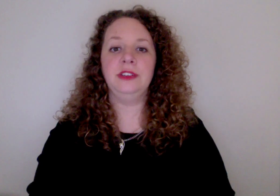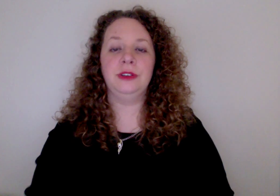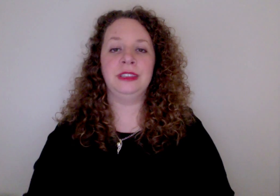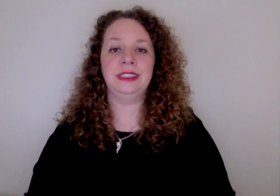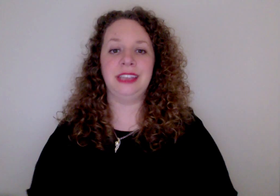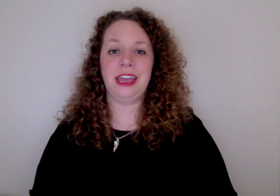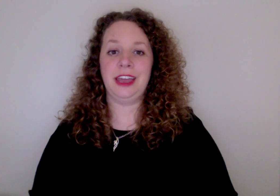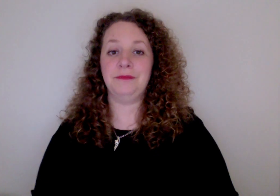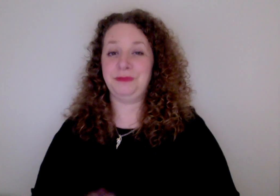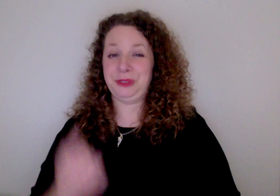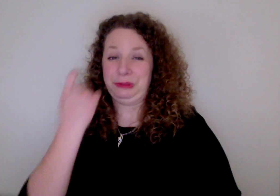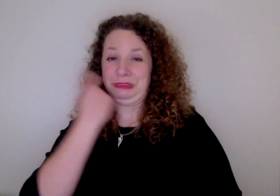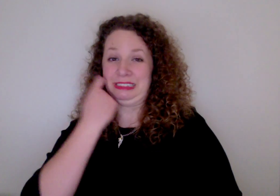can say,